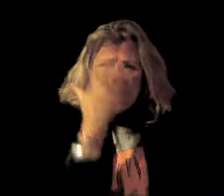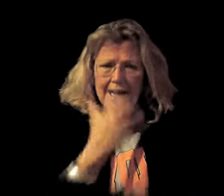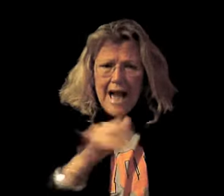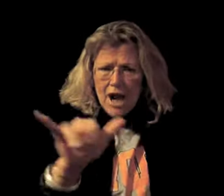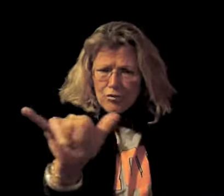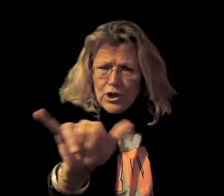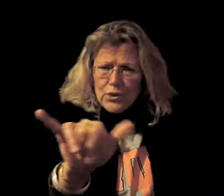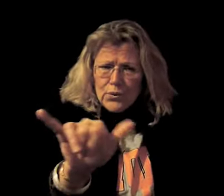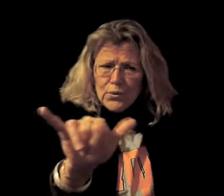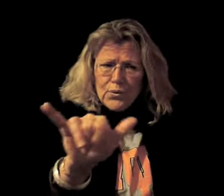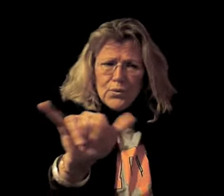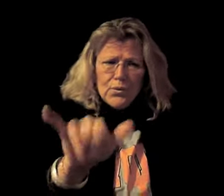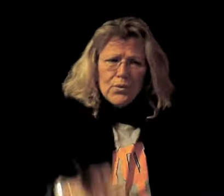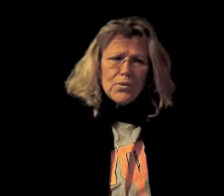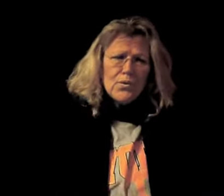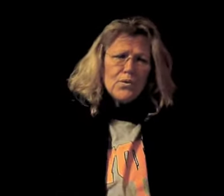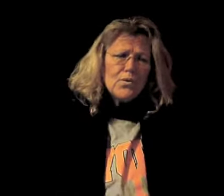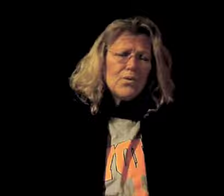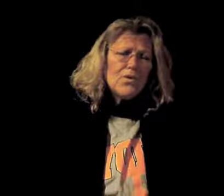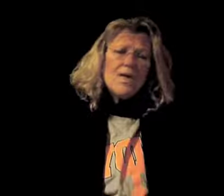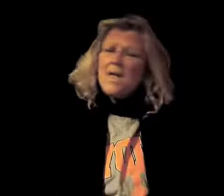hide? I get angry too.